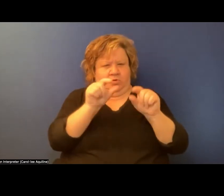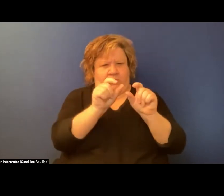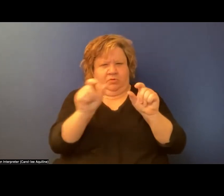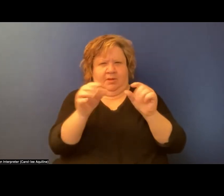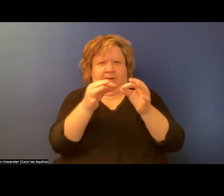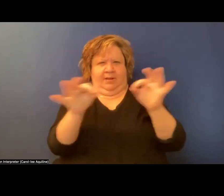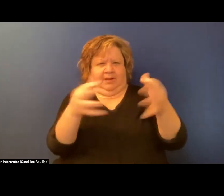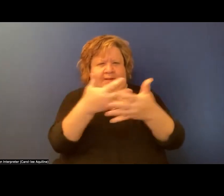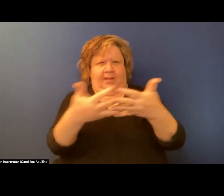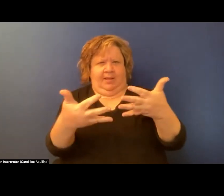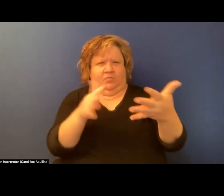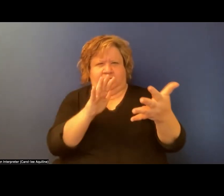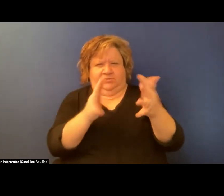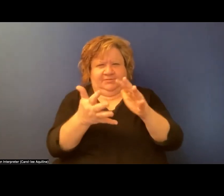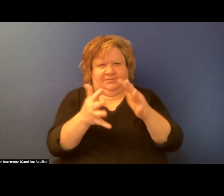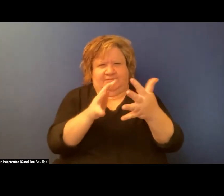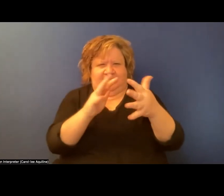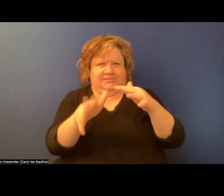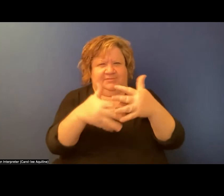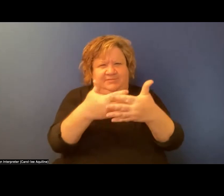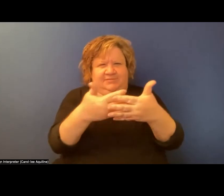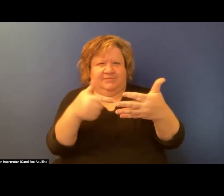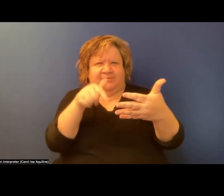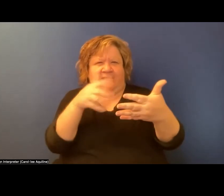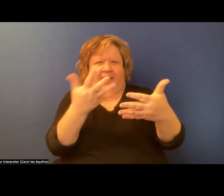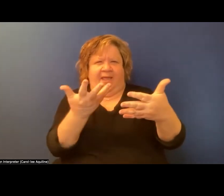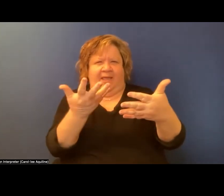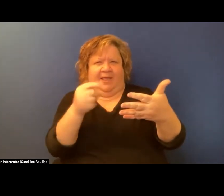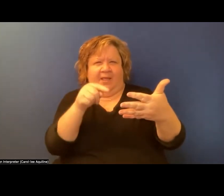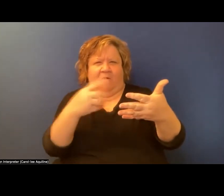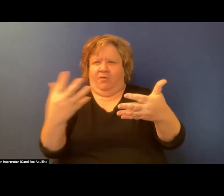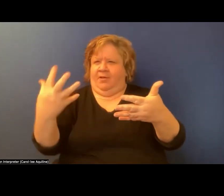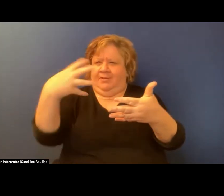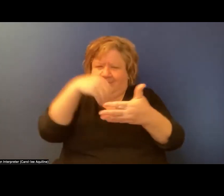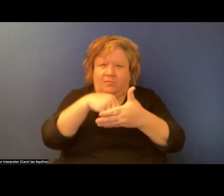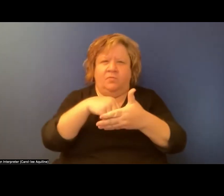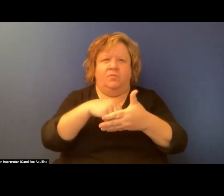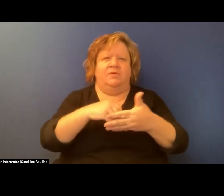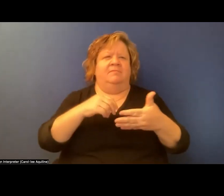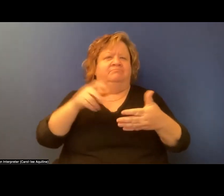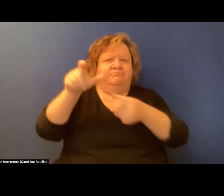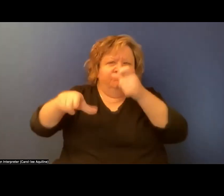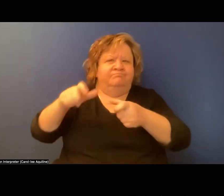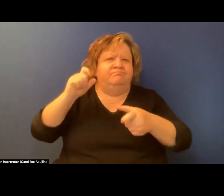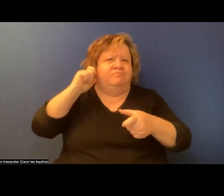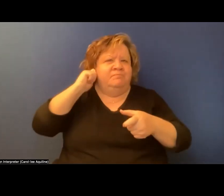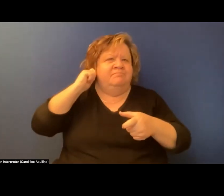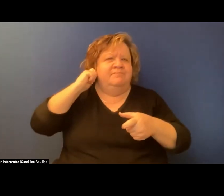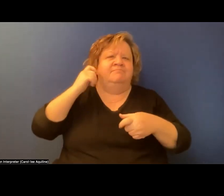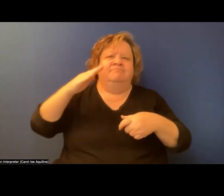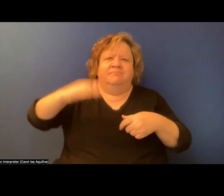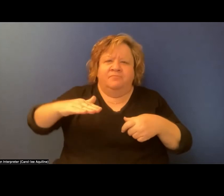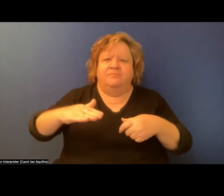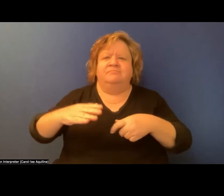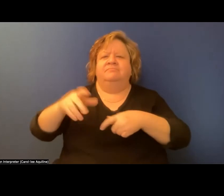would argue that the most important thing is to center women and girls with disabilities as part of the solution. This has been Finland's approach